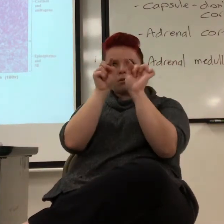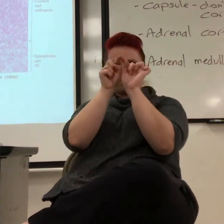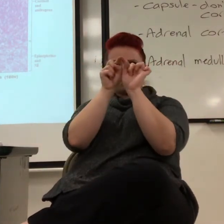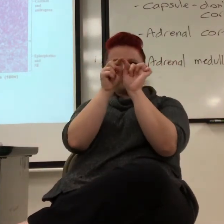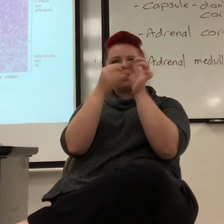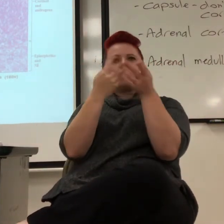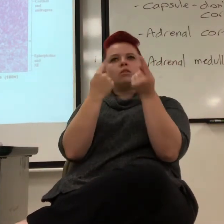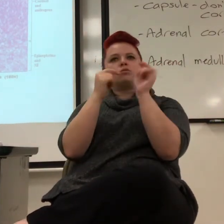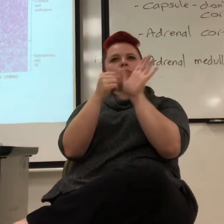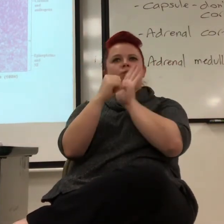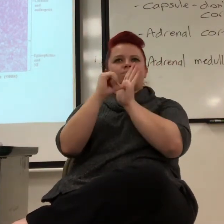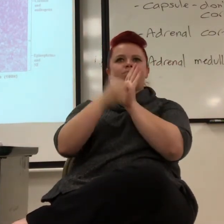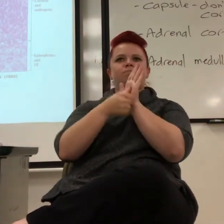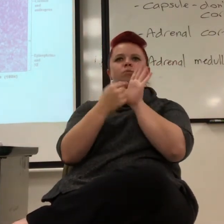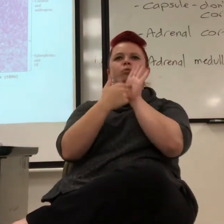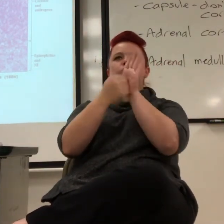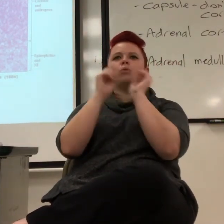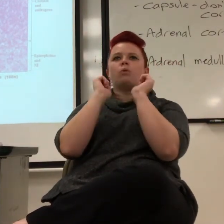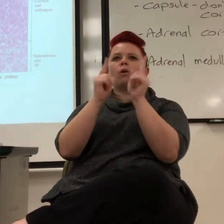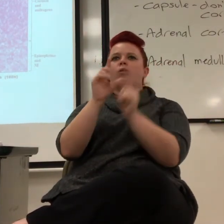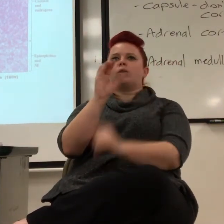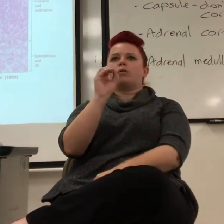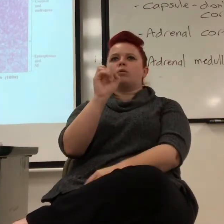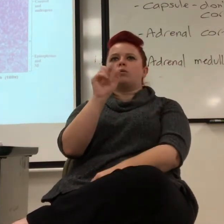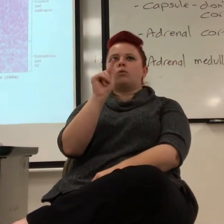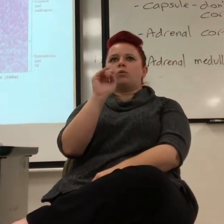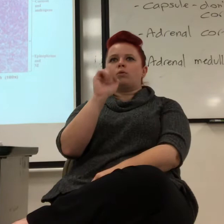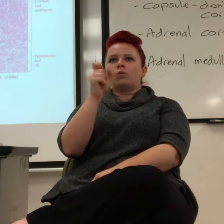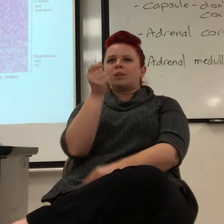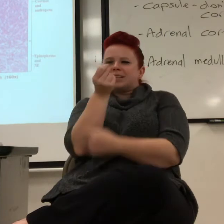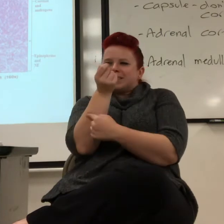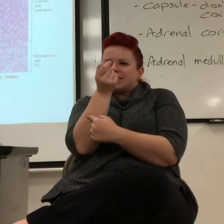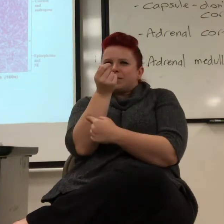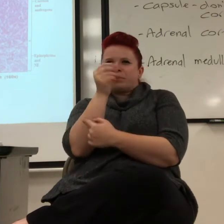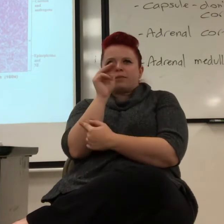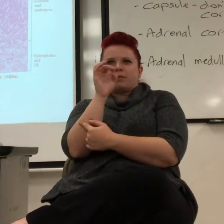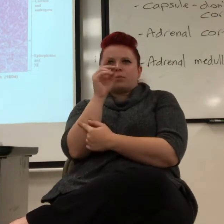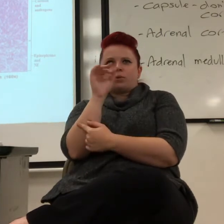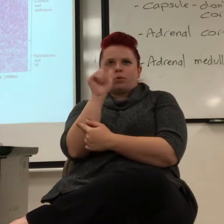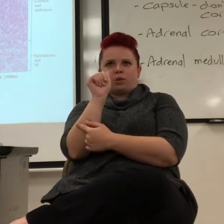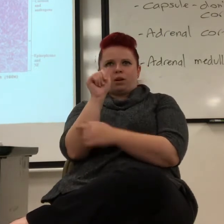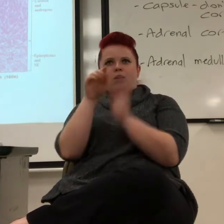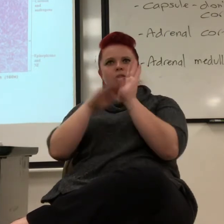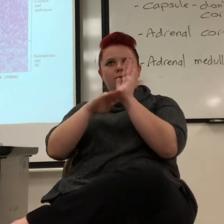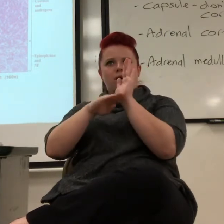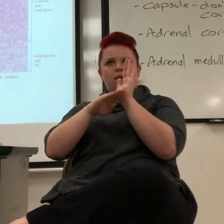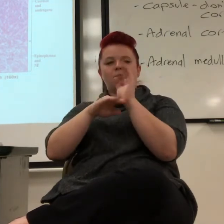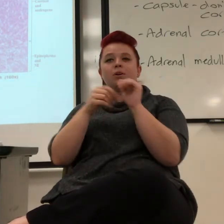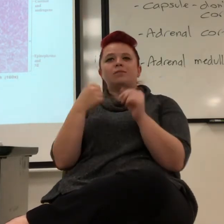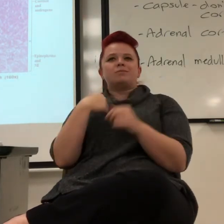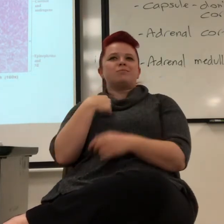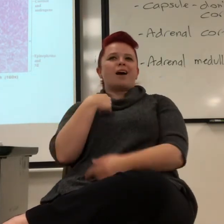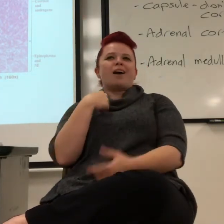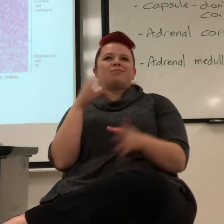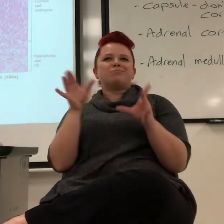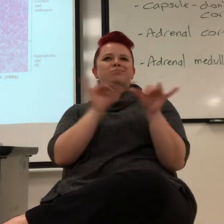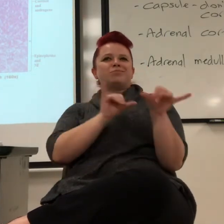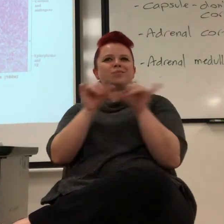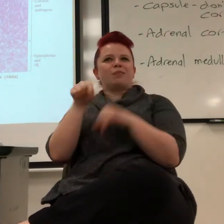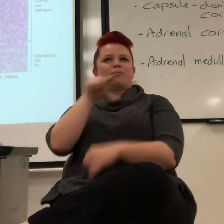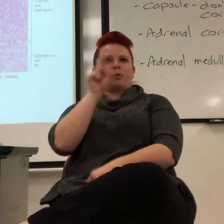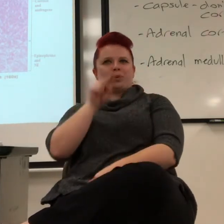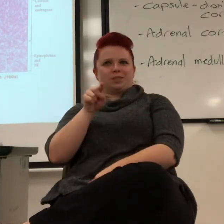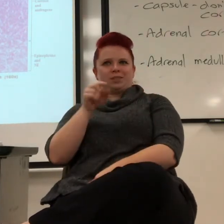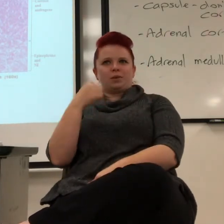show you all the cortex and just a little piece of the medulla on the bottom. And I like to do the same thing for quizzes. I'll get a slide